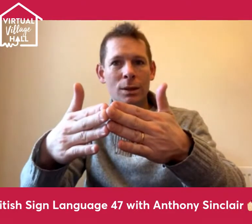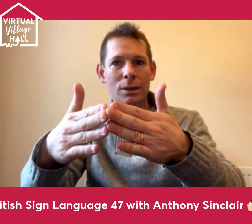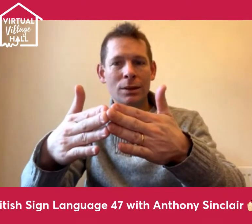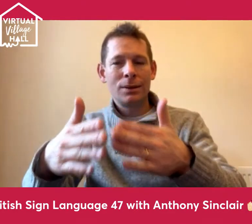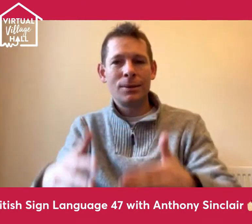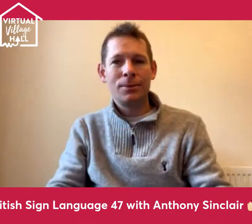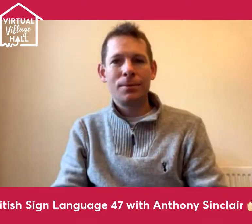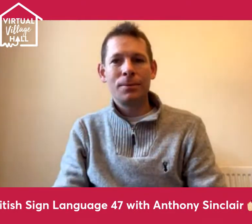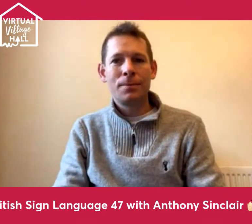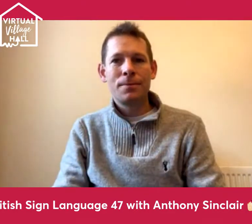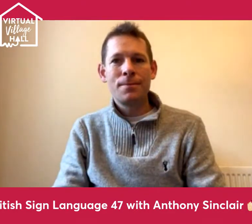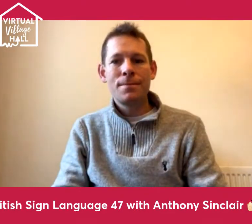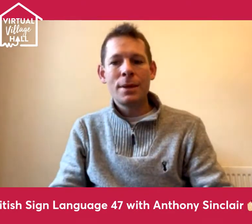And boat.